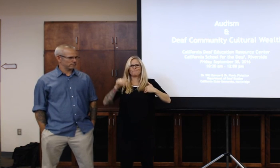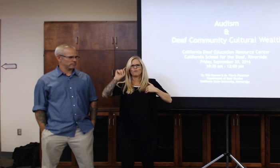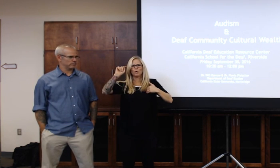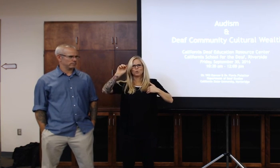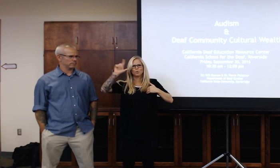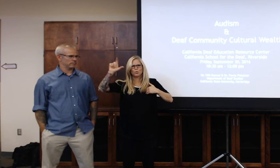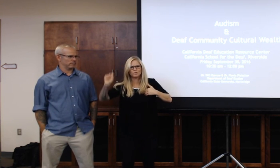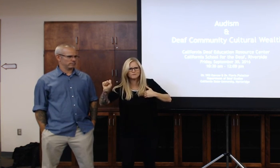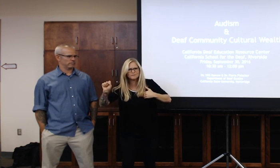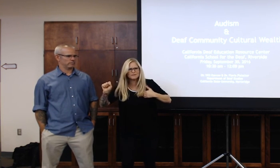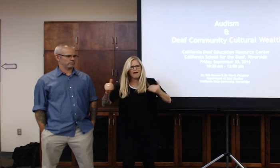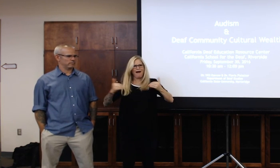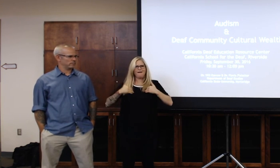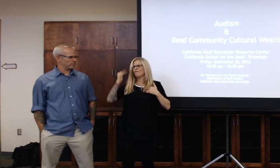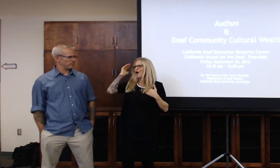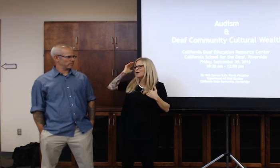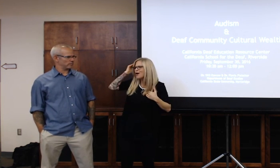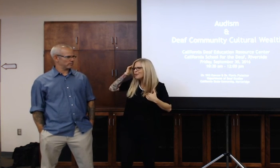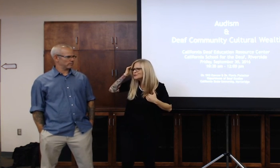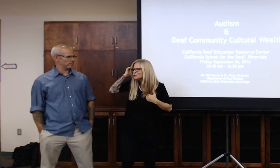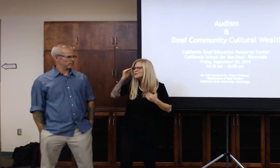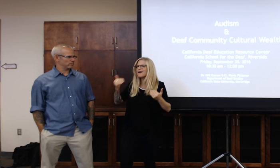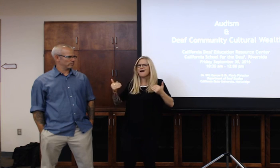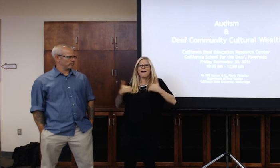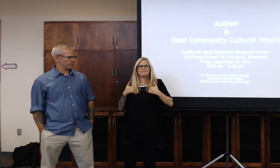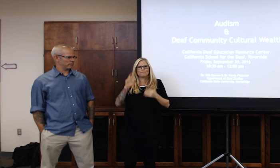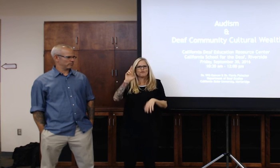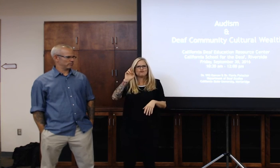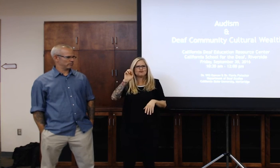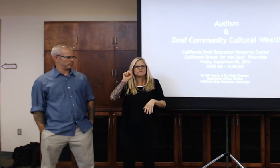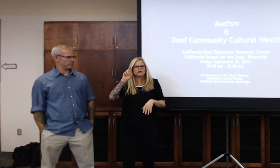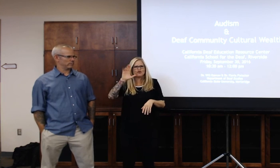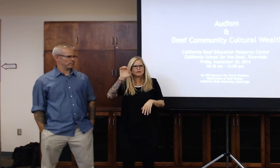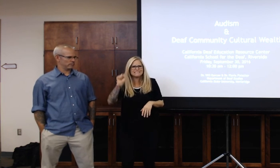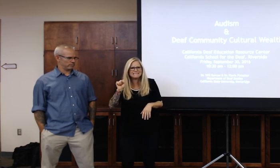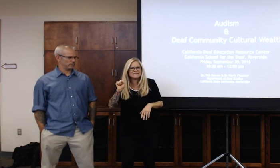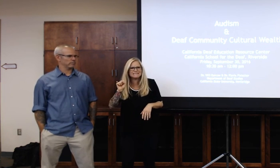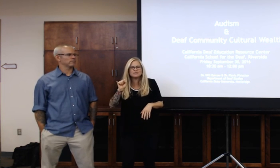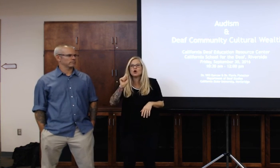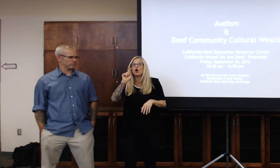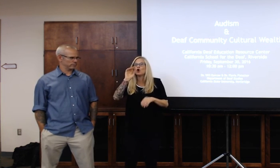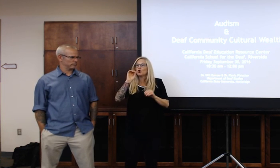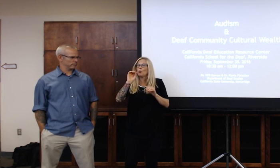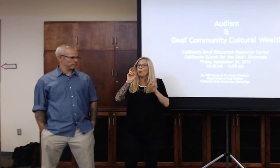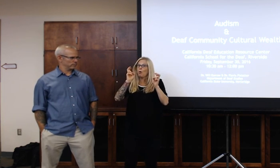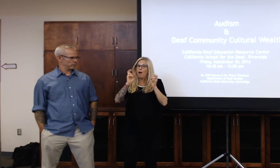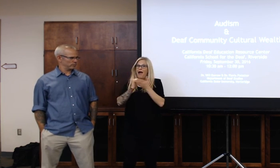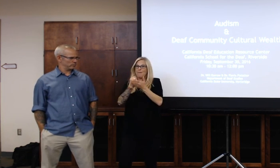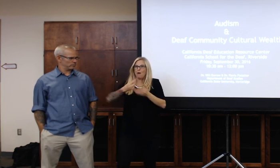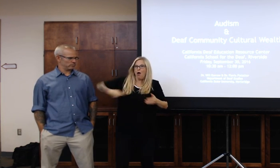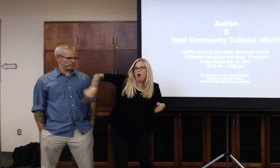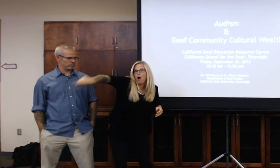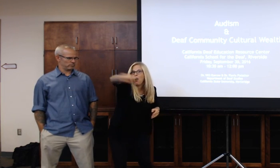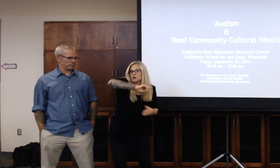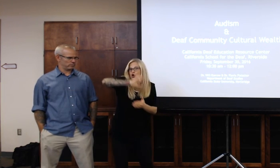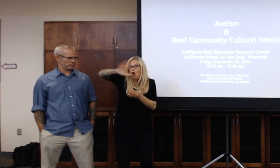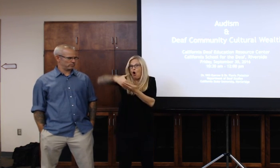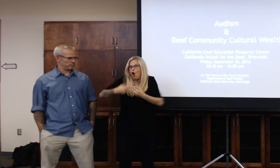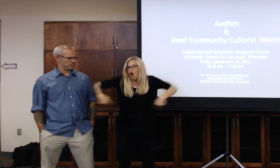to have, we have the tools, we have the knowledge, we have the resources to be able to help the community